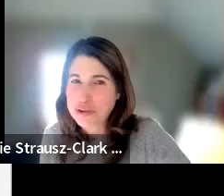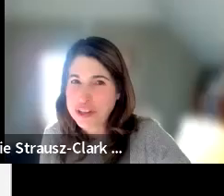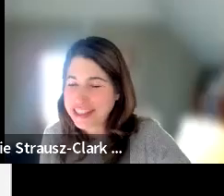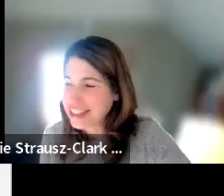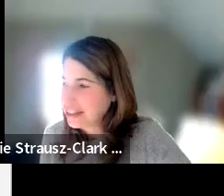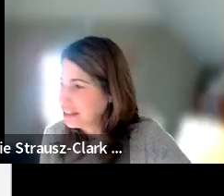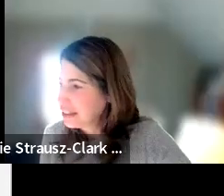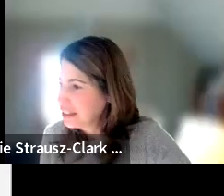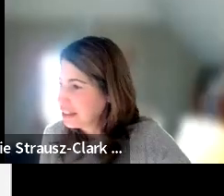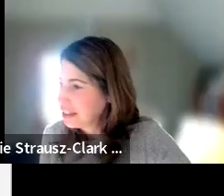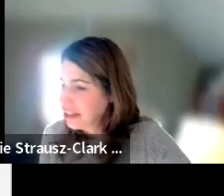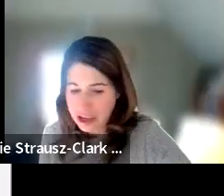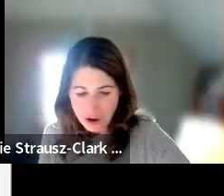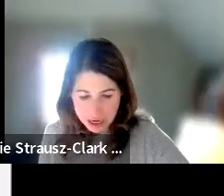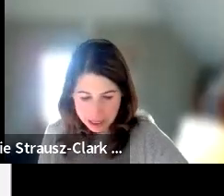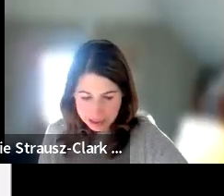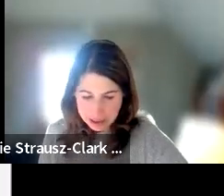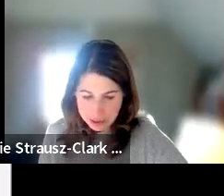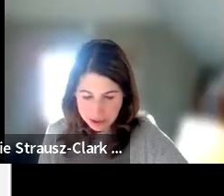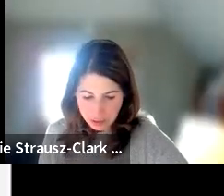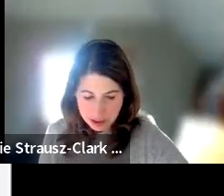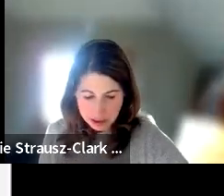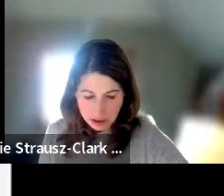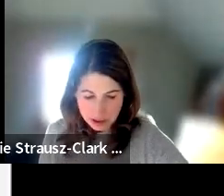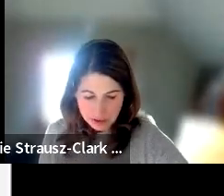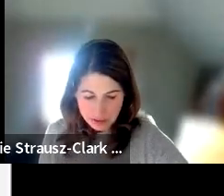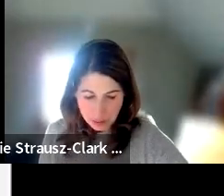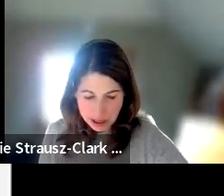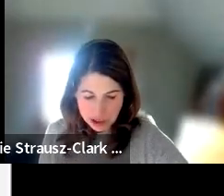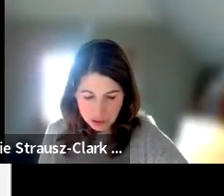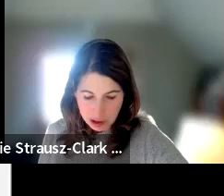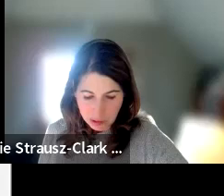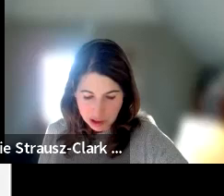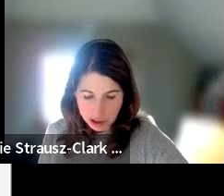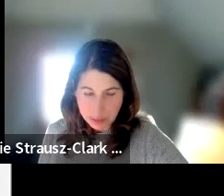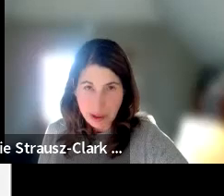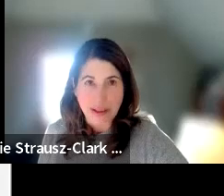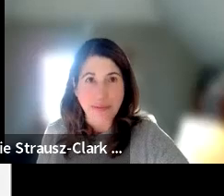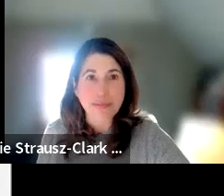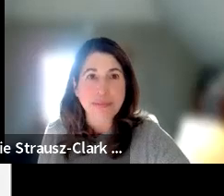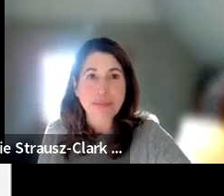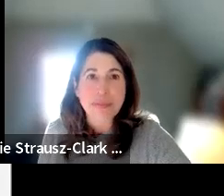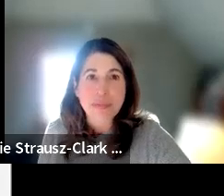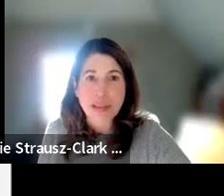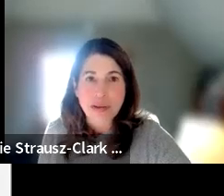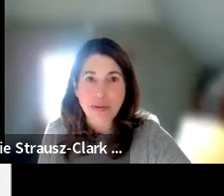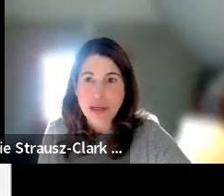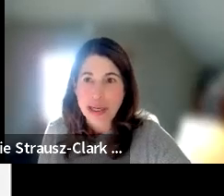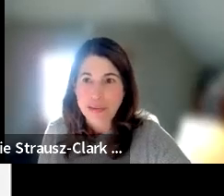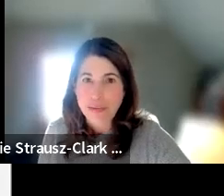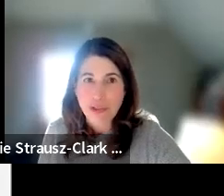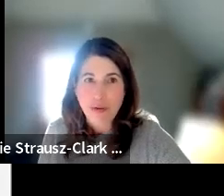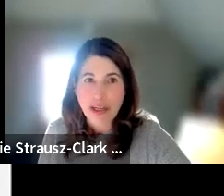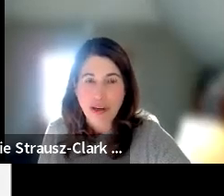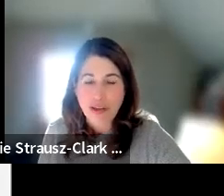Thank you, Kristen. All right, next up is Rhonda Larson, followed by Sriram Rajagapalan.